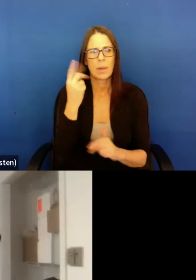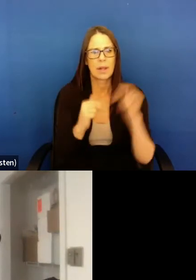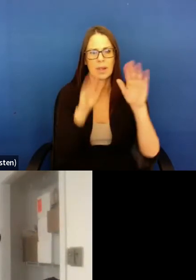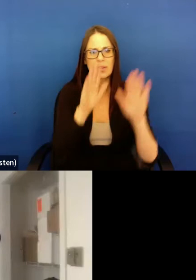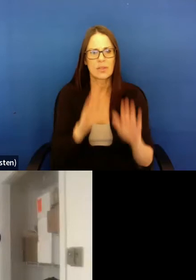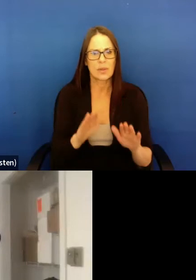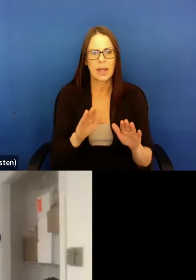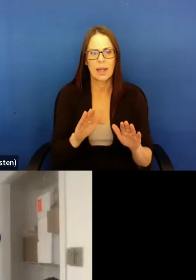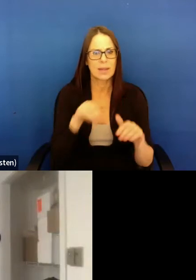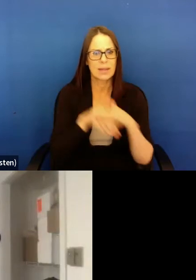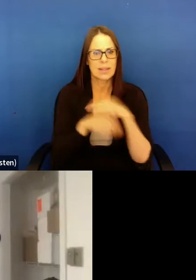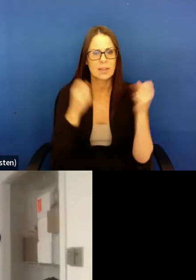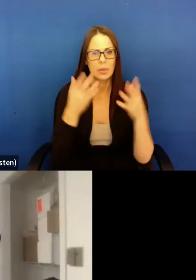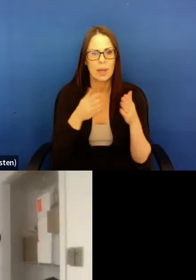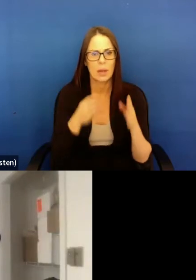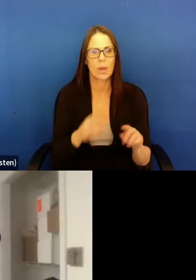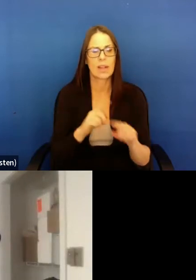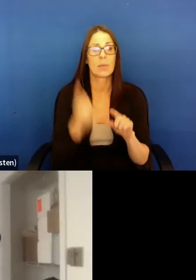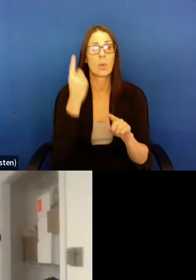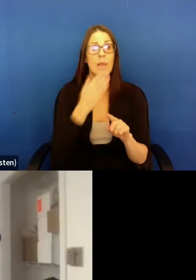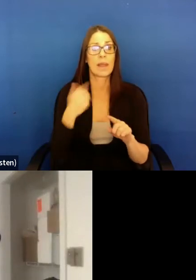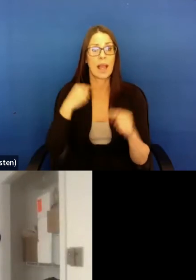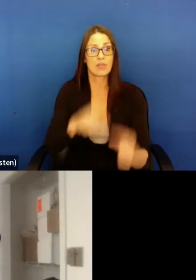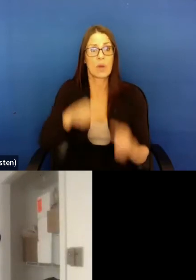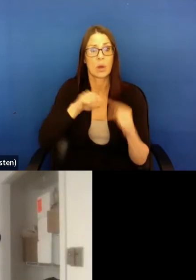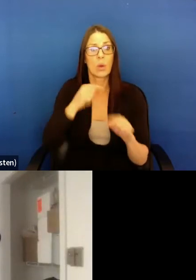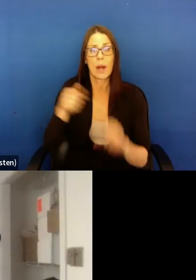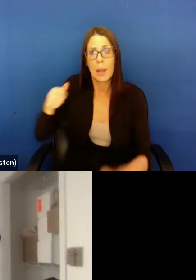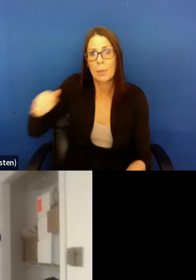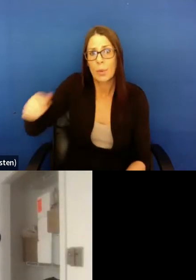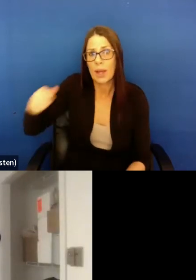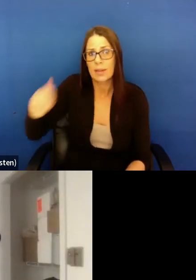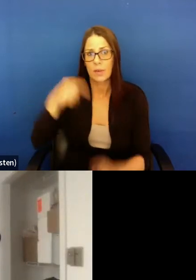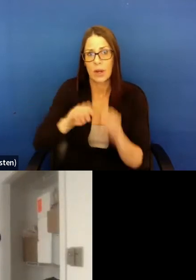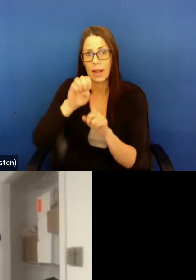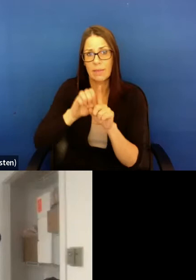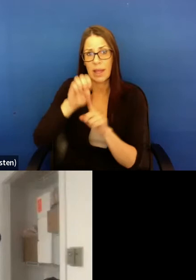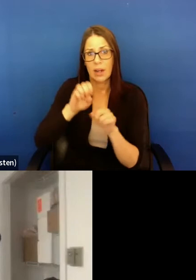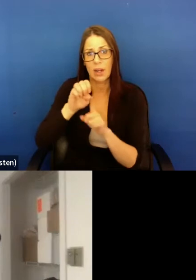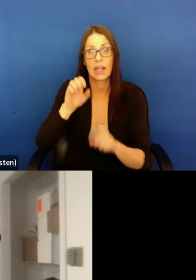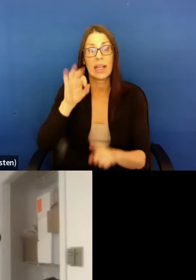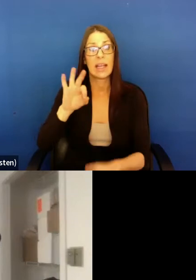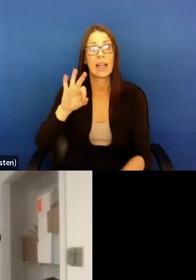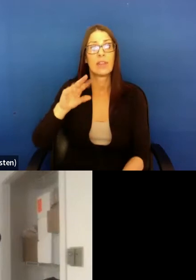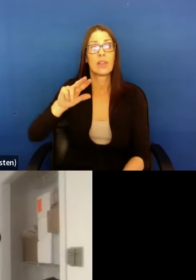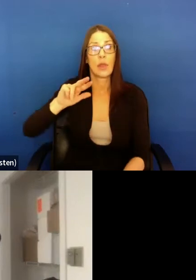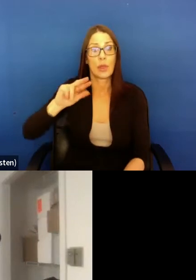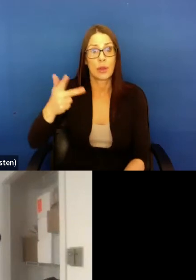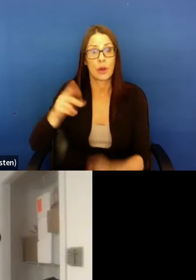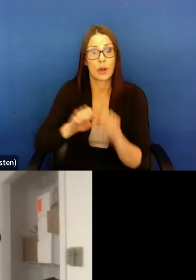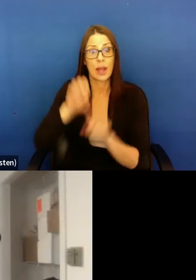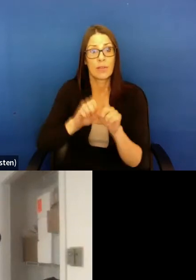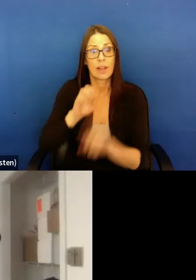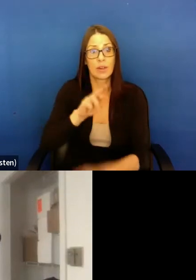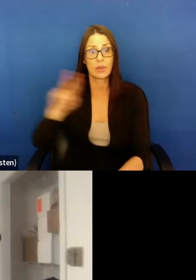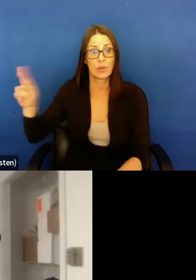personally struggle with is when I press the button for the elevator, if it's the third elevator all the way to the right,